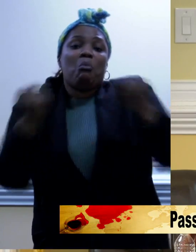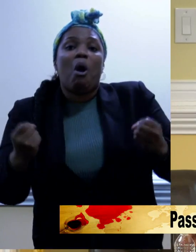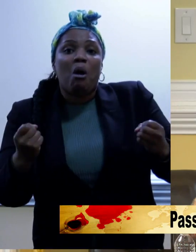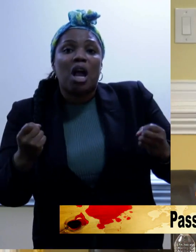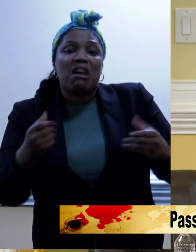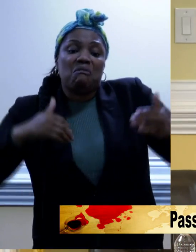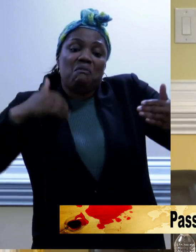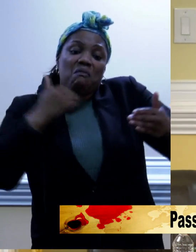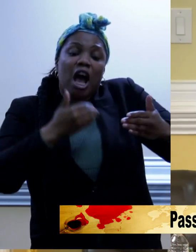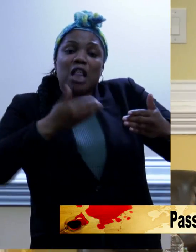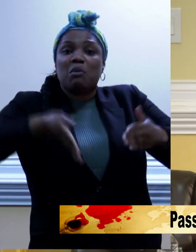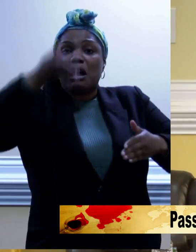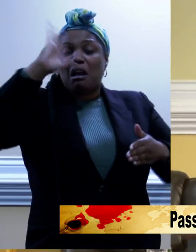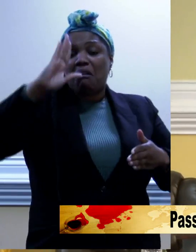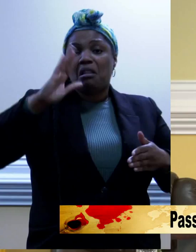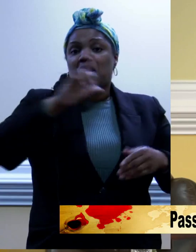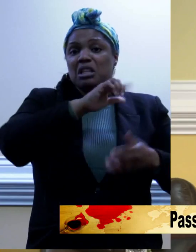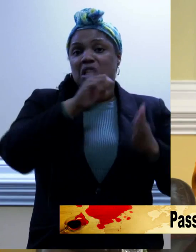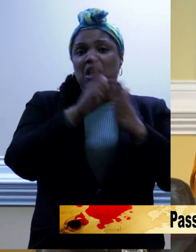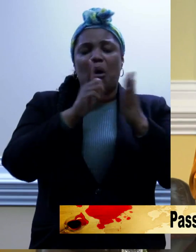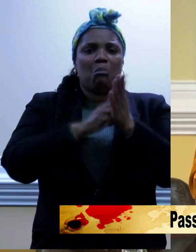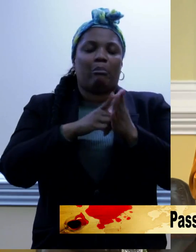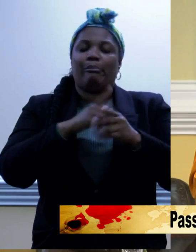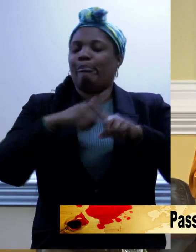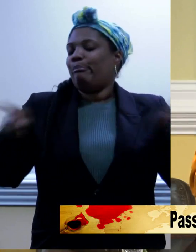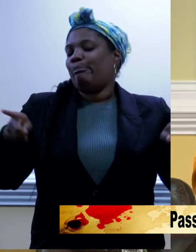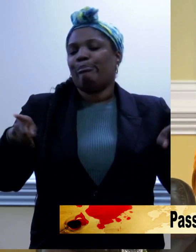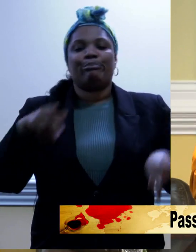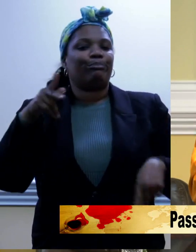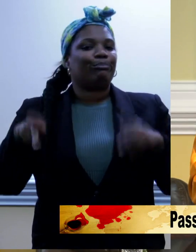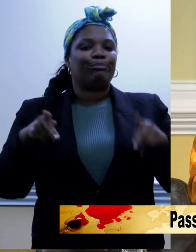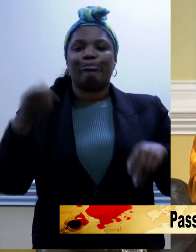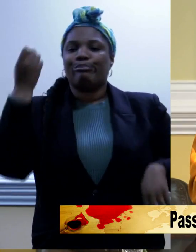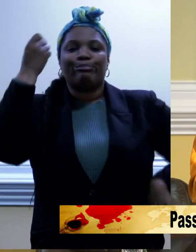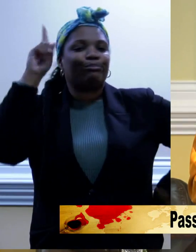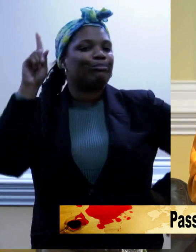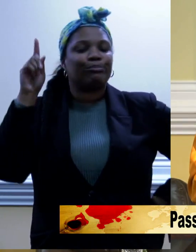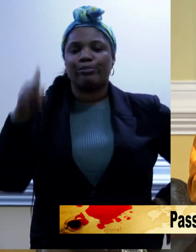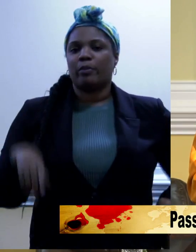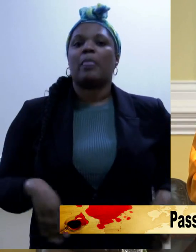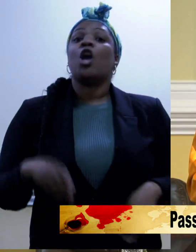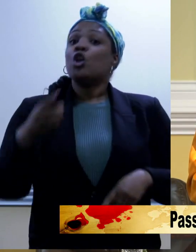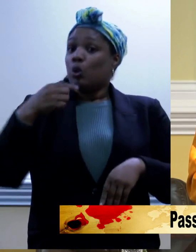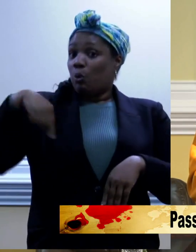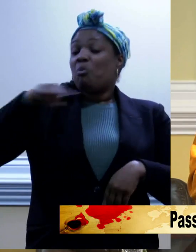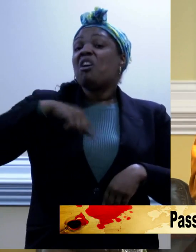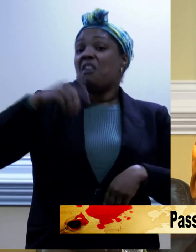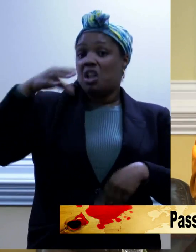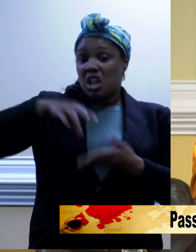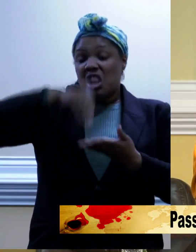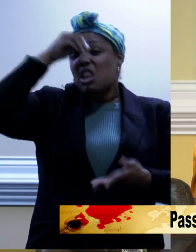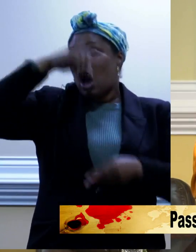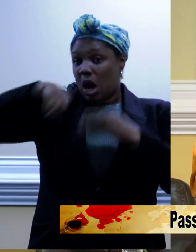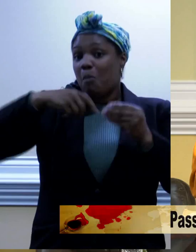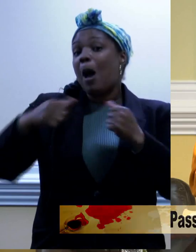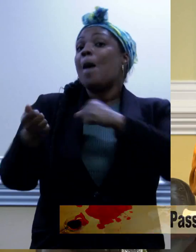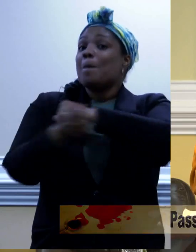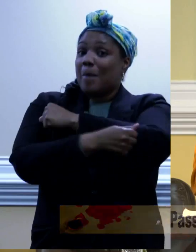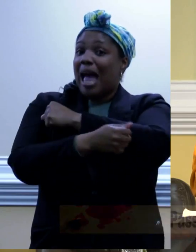But people don't understand anything. But we're going to deal with this Passover. So you'll know what you're